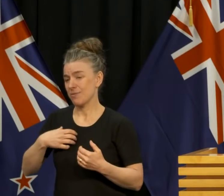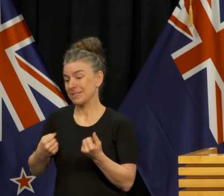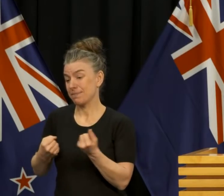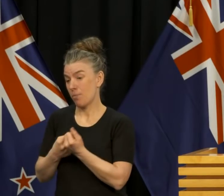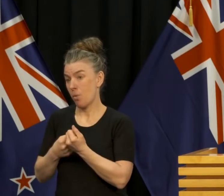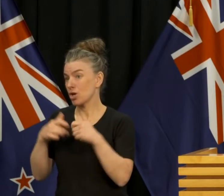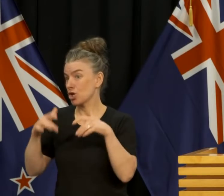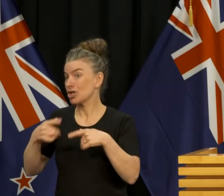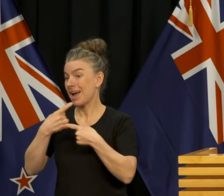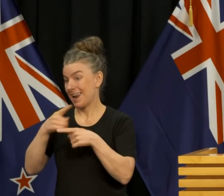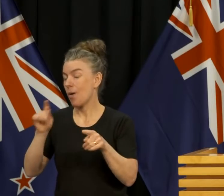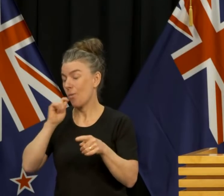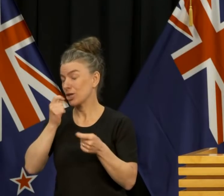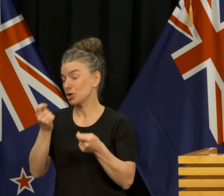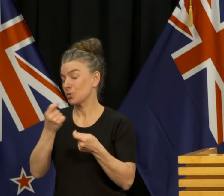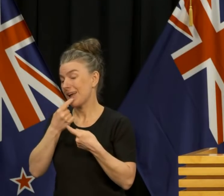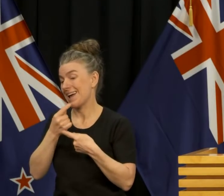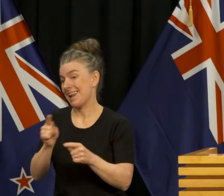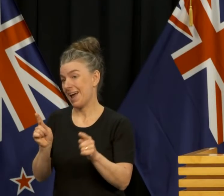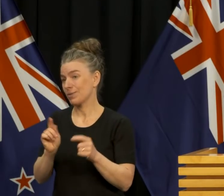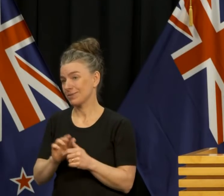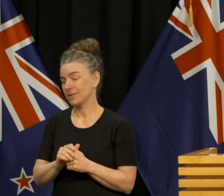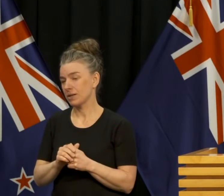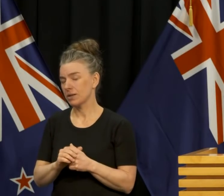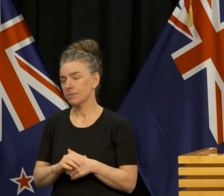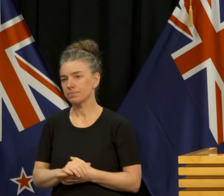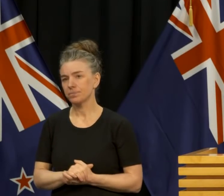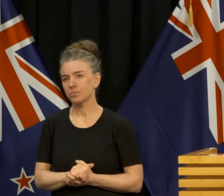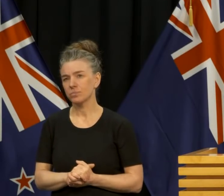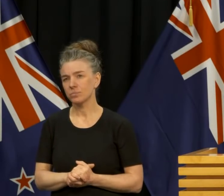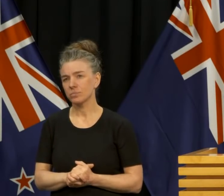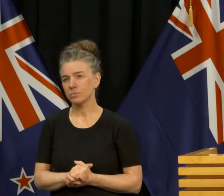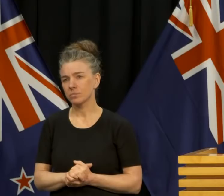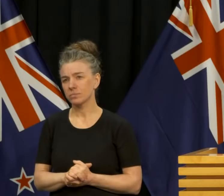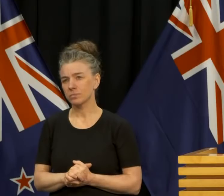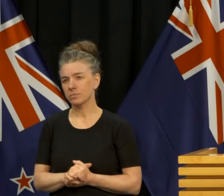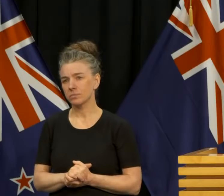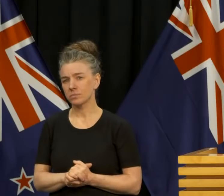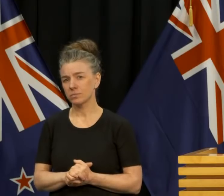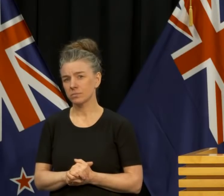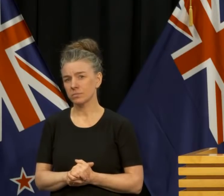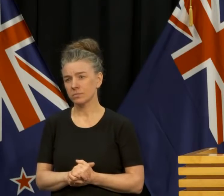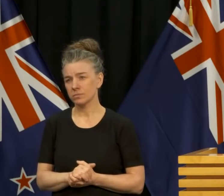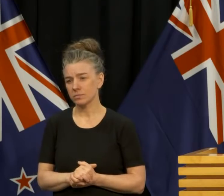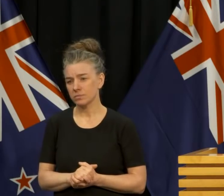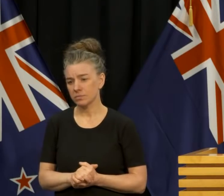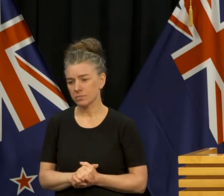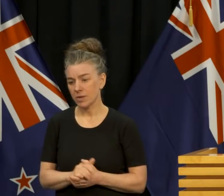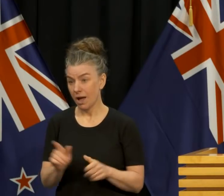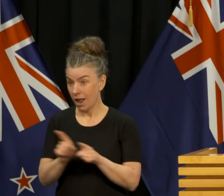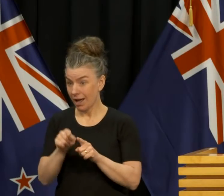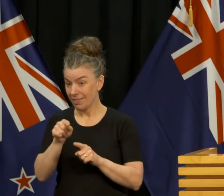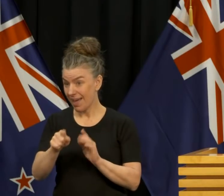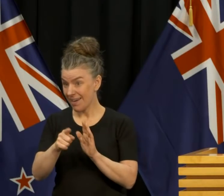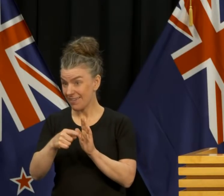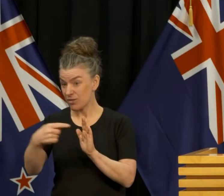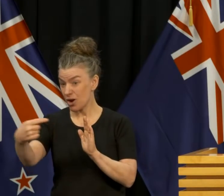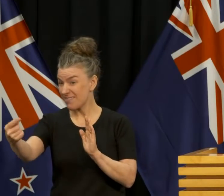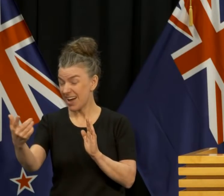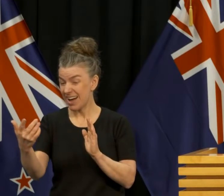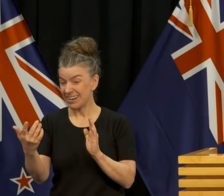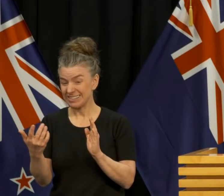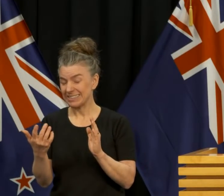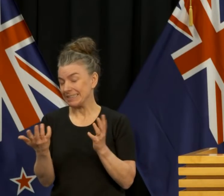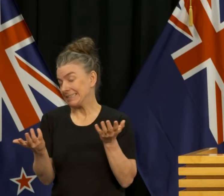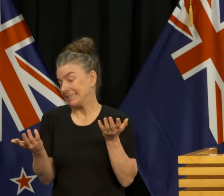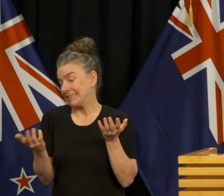announcements to make on that very soon. It will not preserve the status quo indefinitely. Some of them will have to make adjustments,